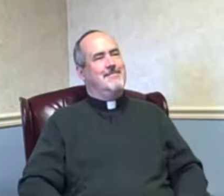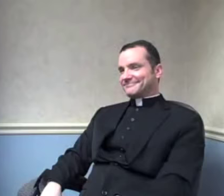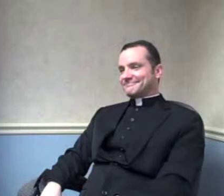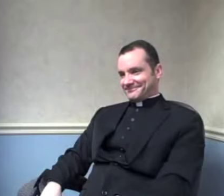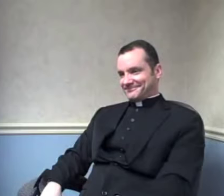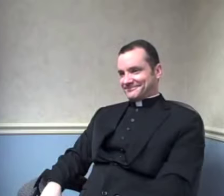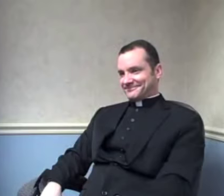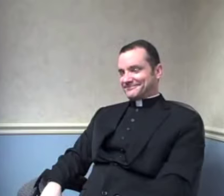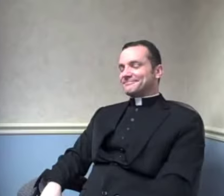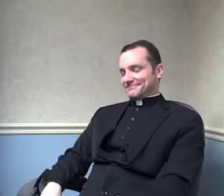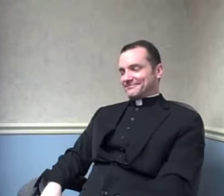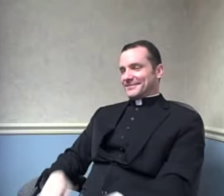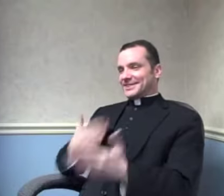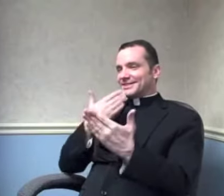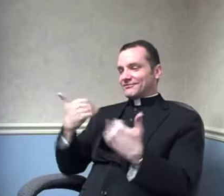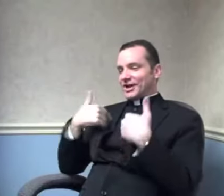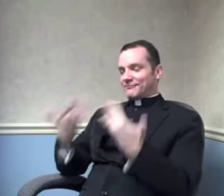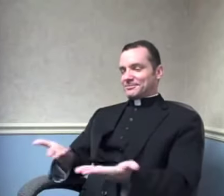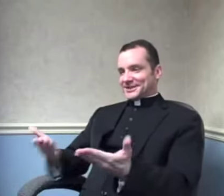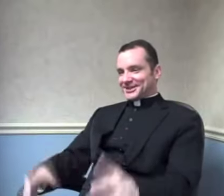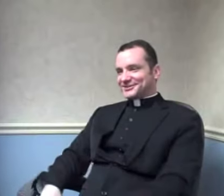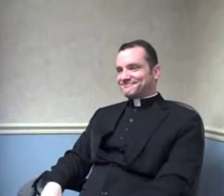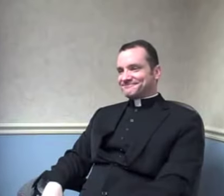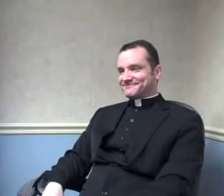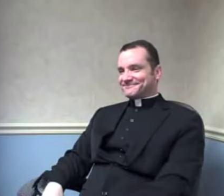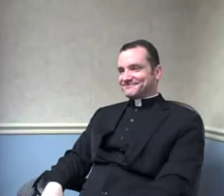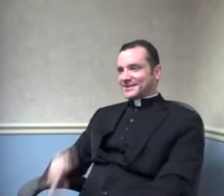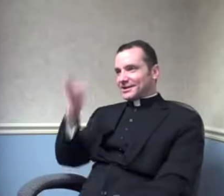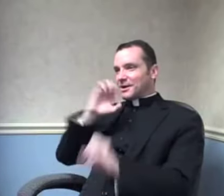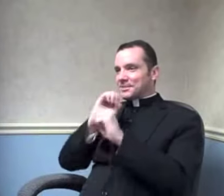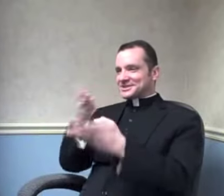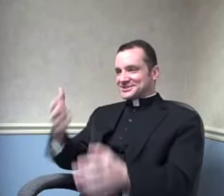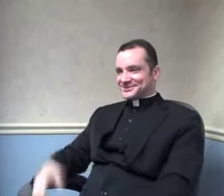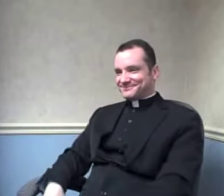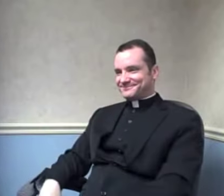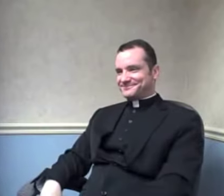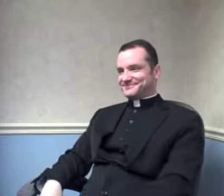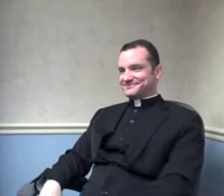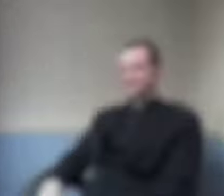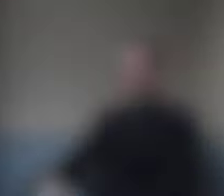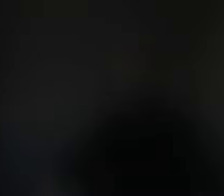God bless you. Well, thank you for having me here. God bless you too.